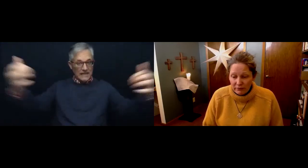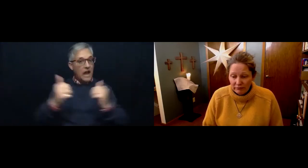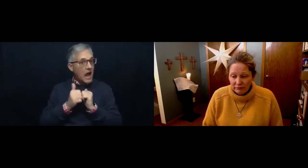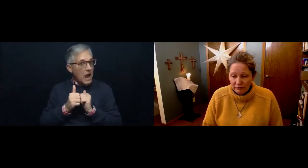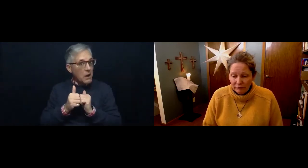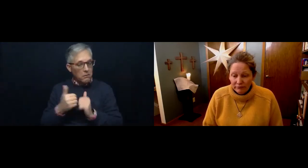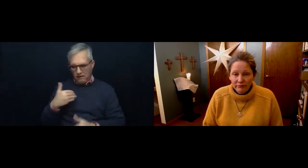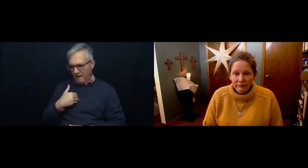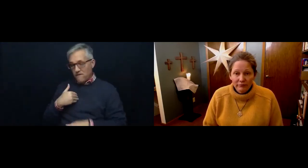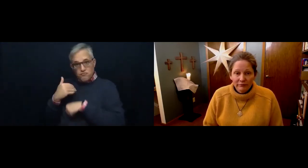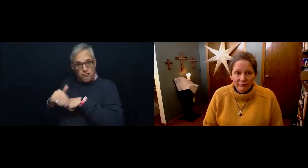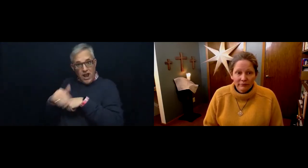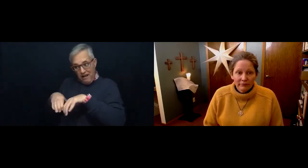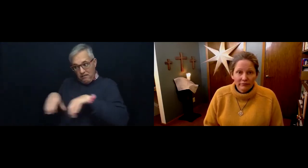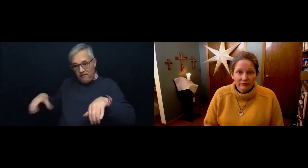2 fishes.